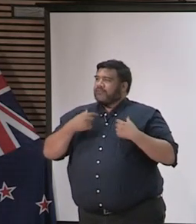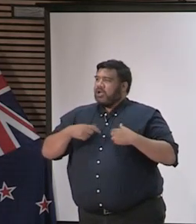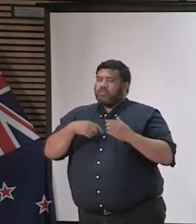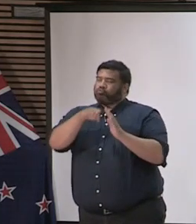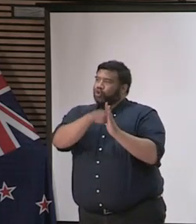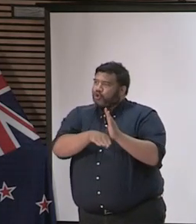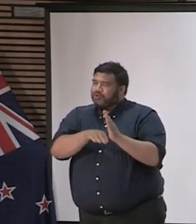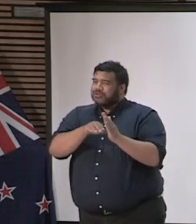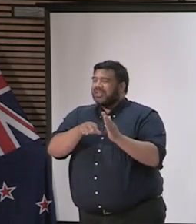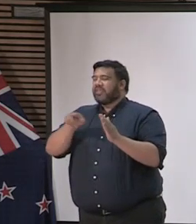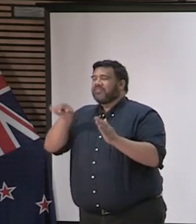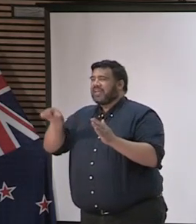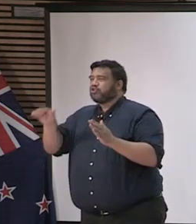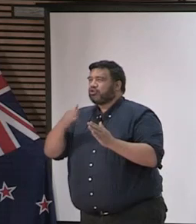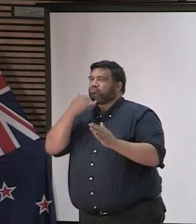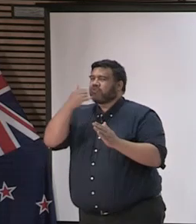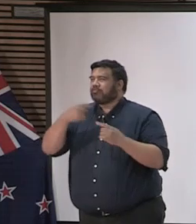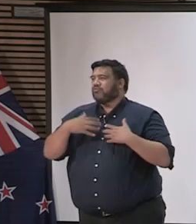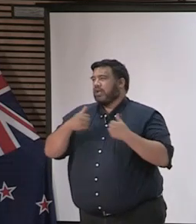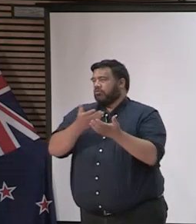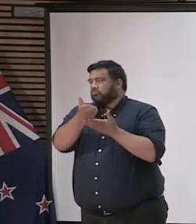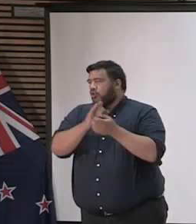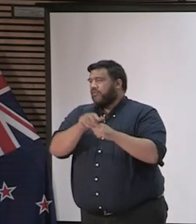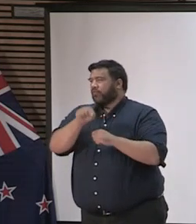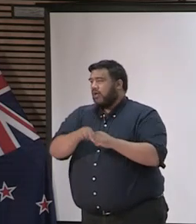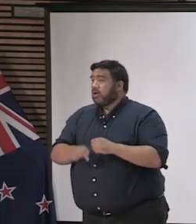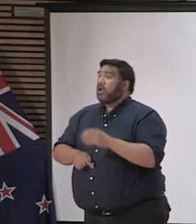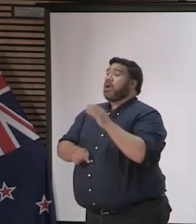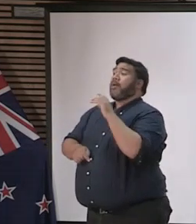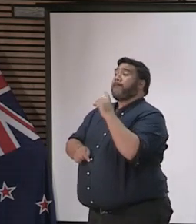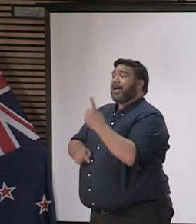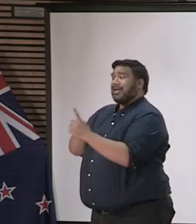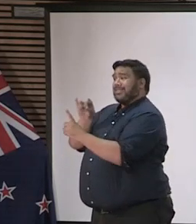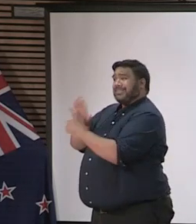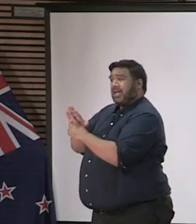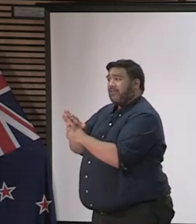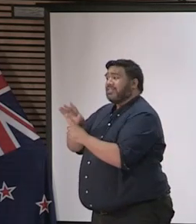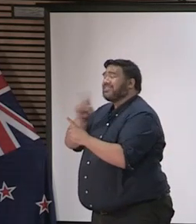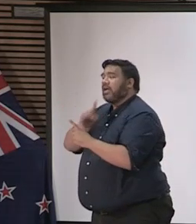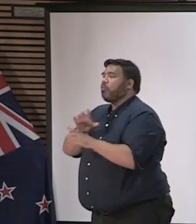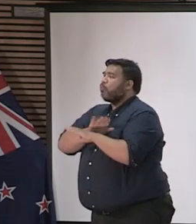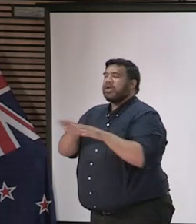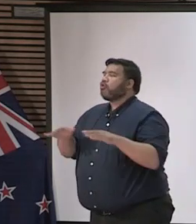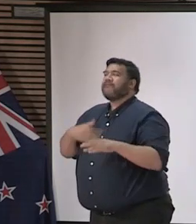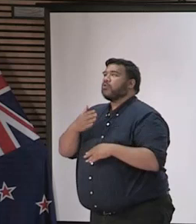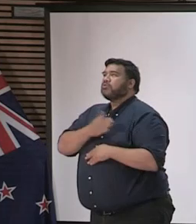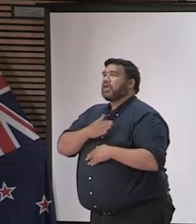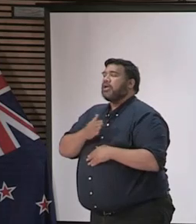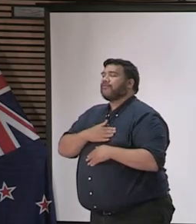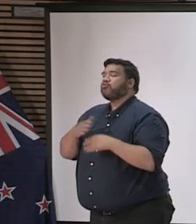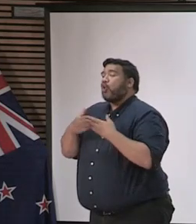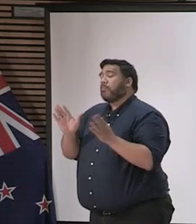Ministry of Education about that. They have the capacity to say to the Ministry, we don't believe that it's safe to open, so we won't. Is that reason